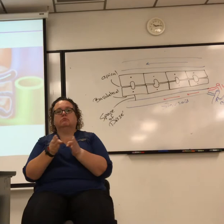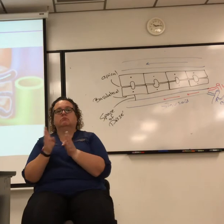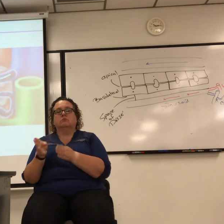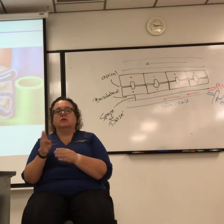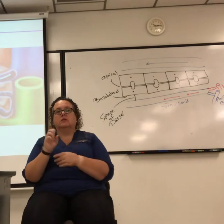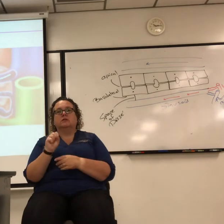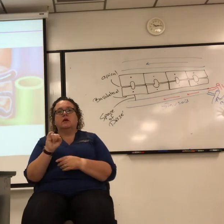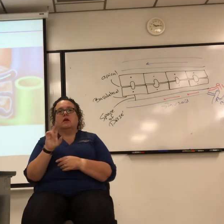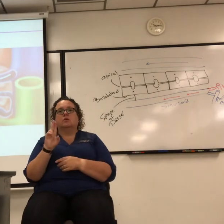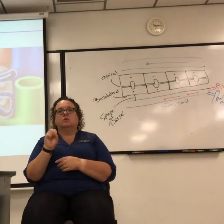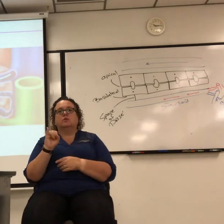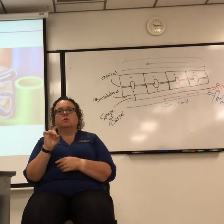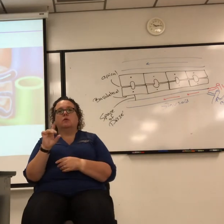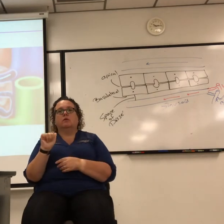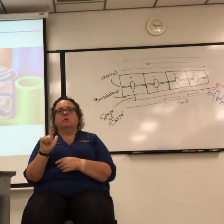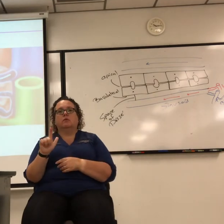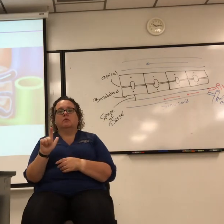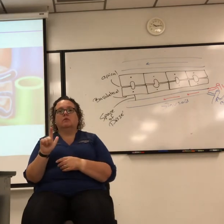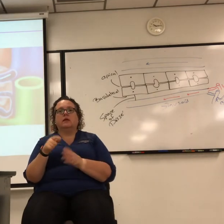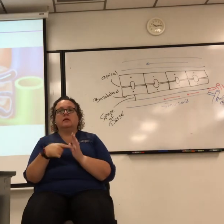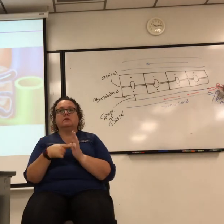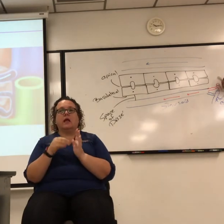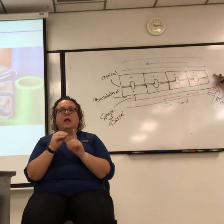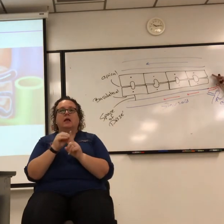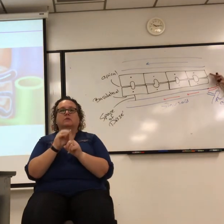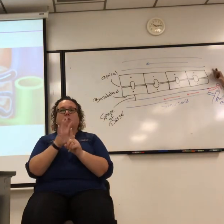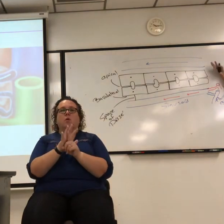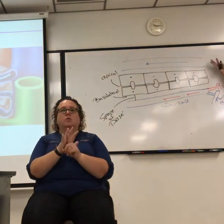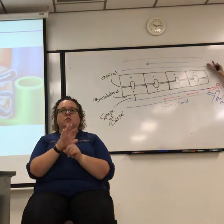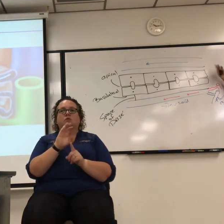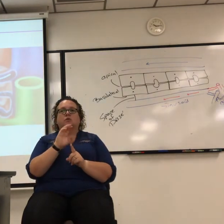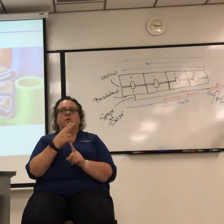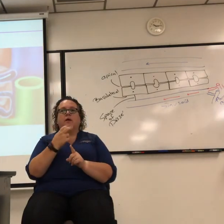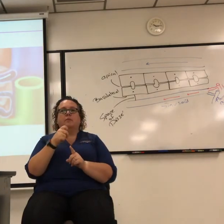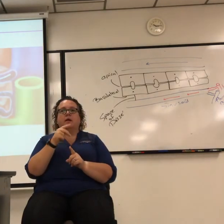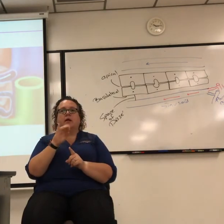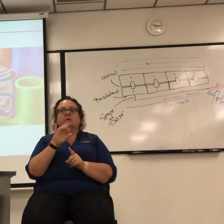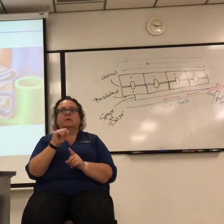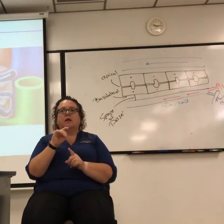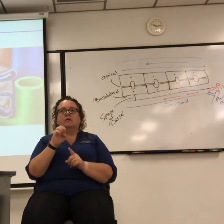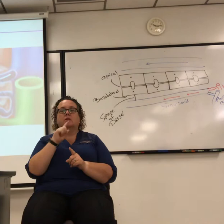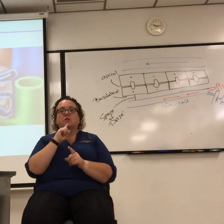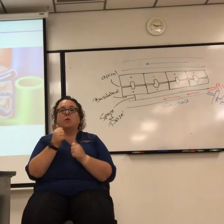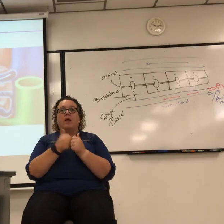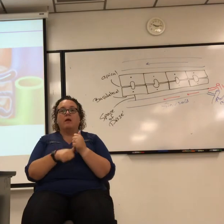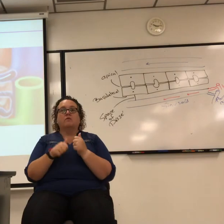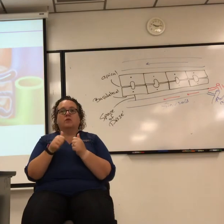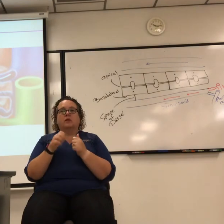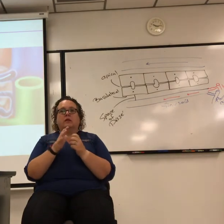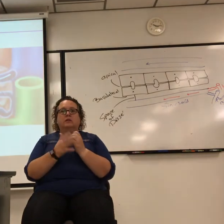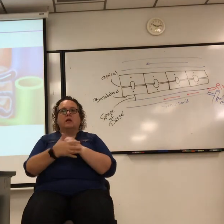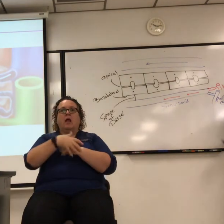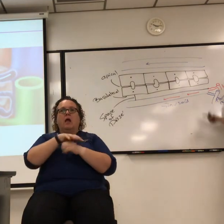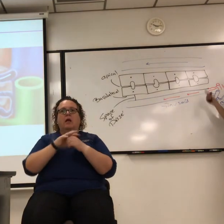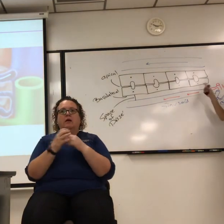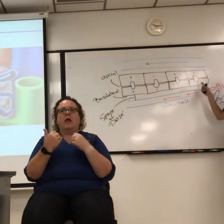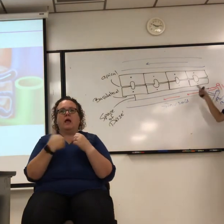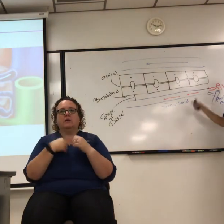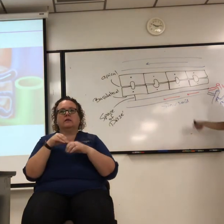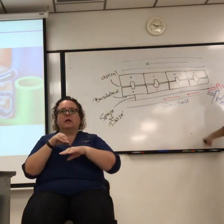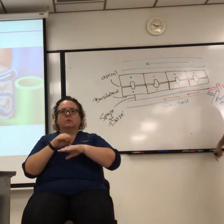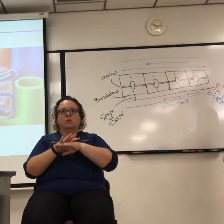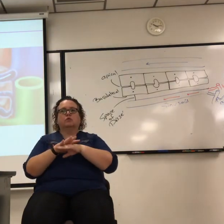is exposed to a hepatocyte every time. Every row of hepatocytes has access to blood flowing by it. Now, on